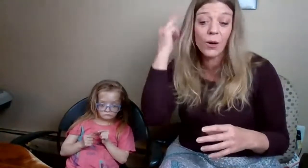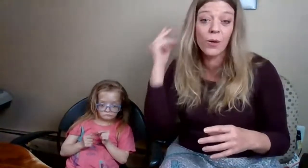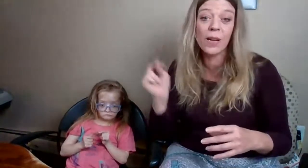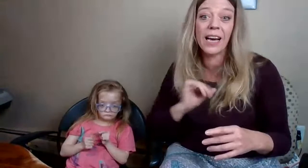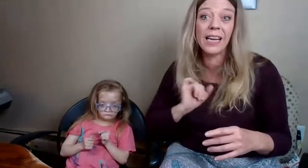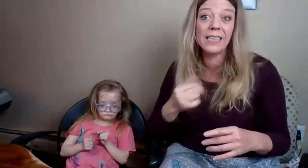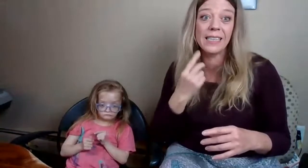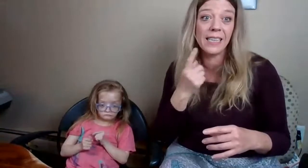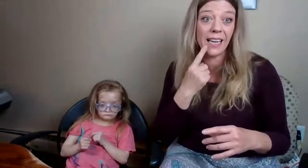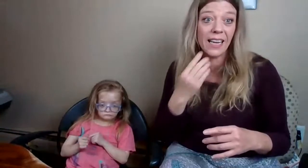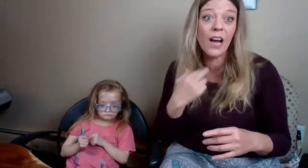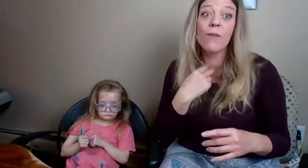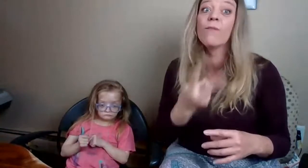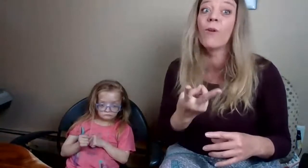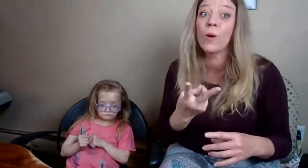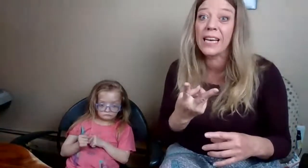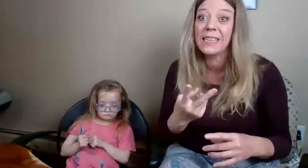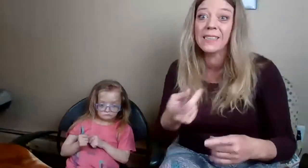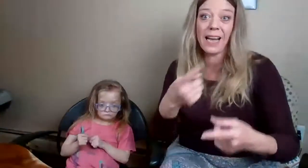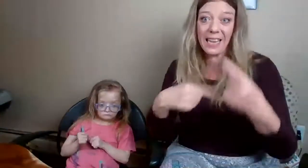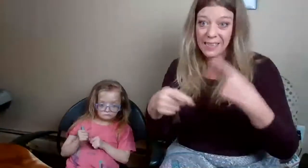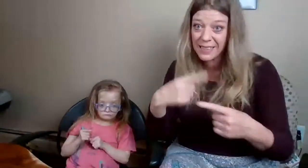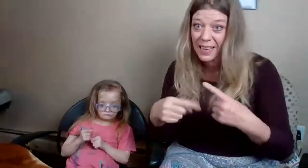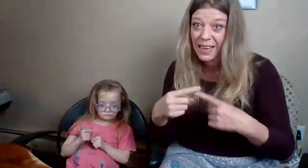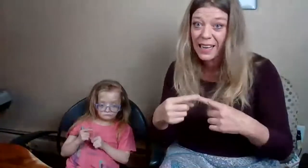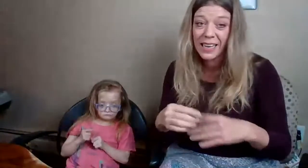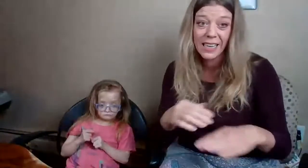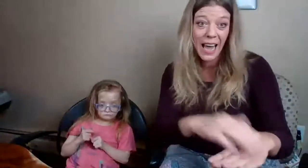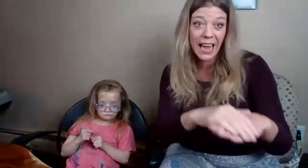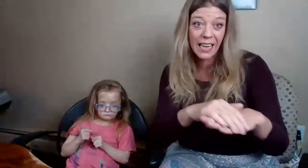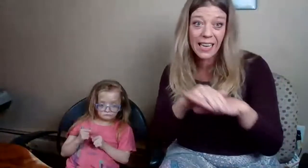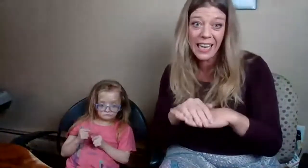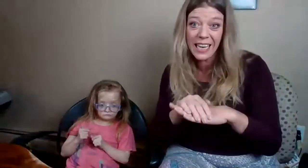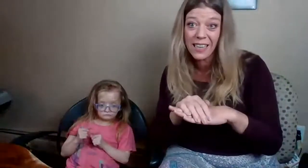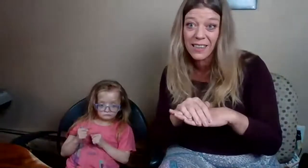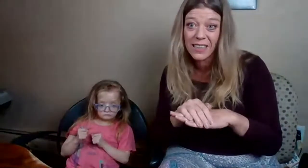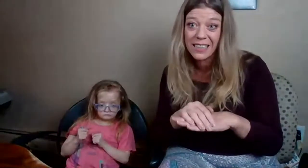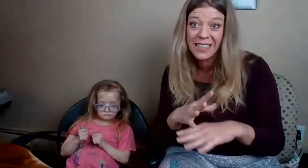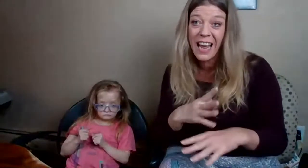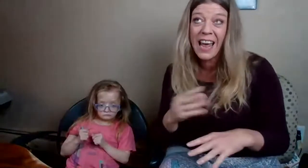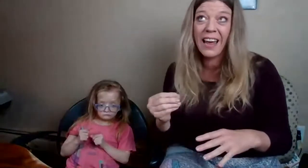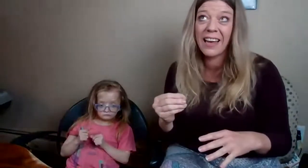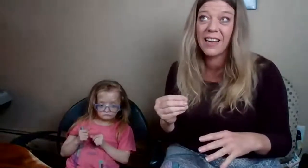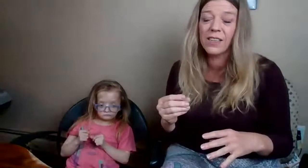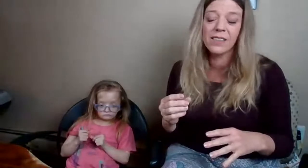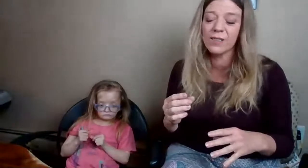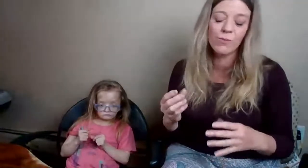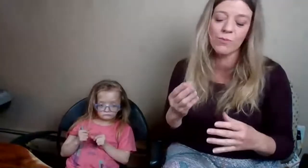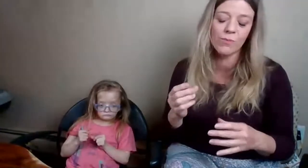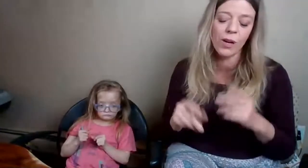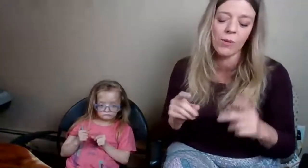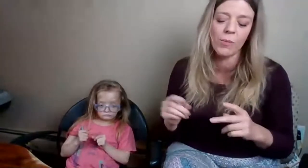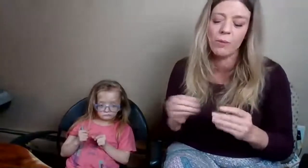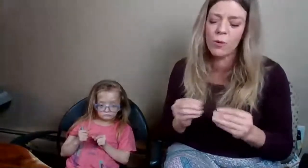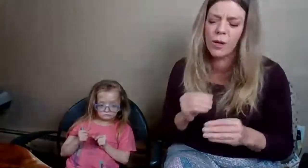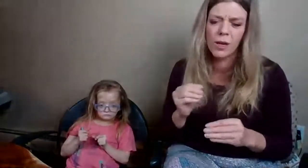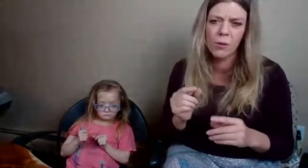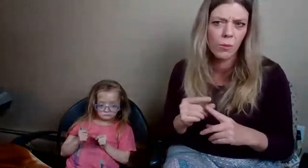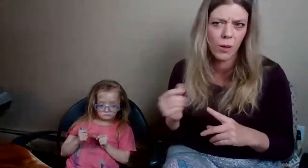known I said voice and sign and English and probably more